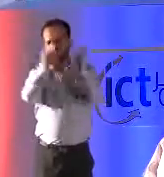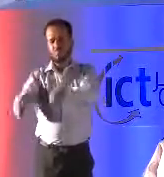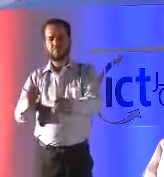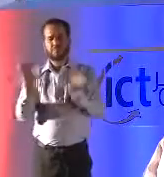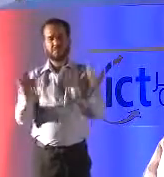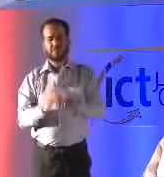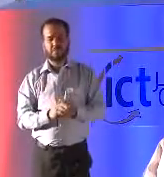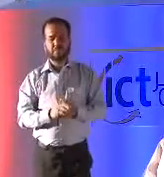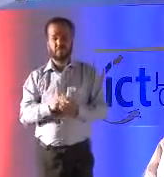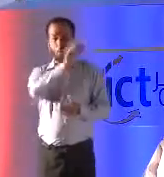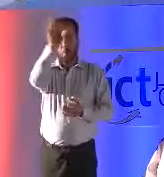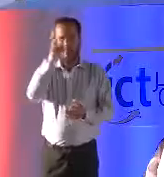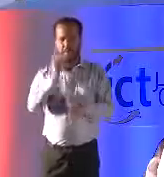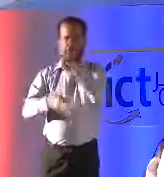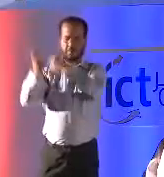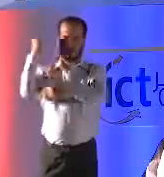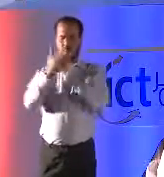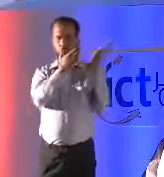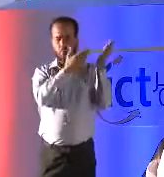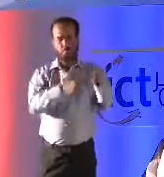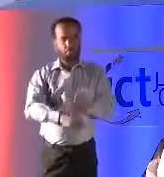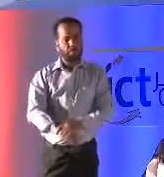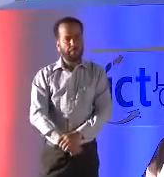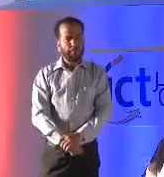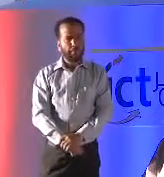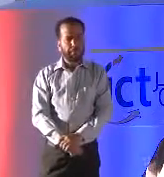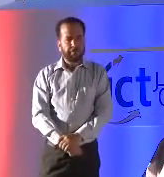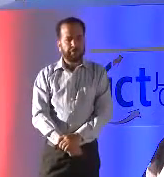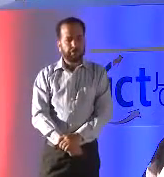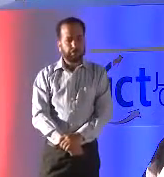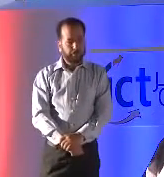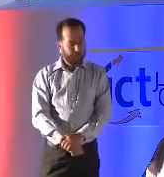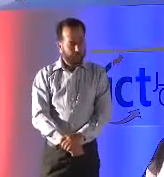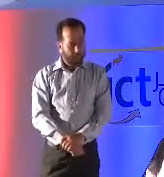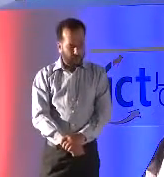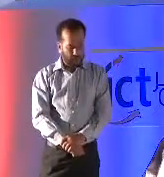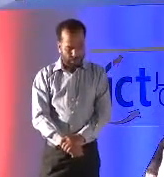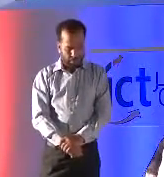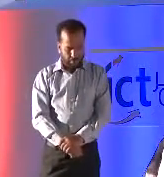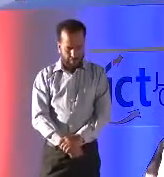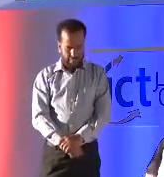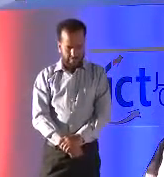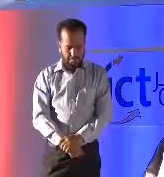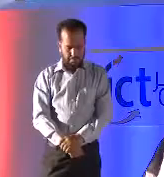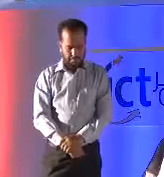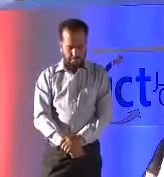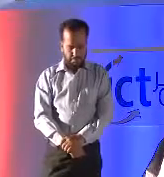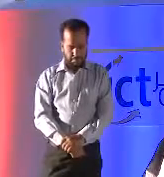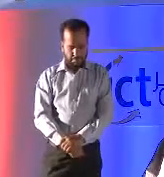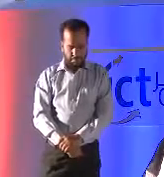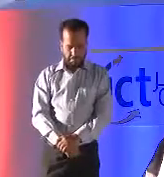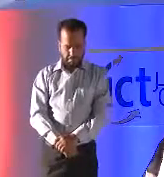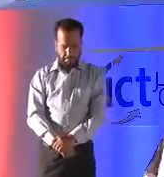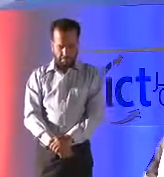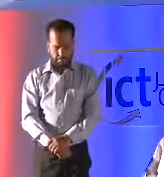While people used a screen reader, as Phil said, it started early on with IBM. Of course, the